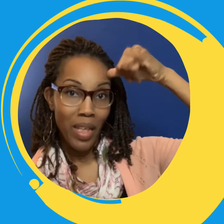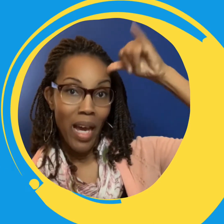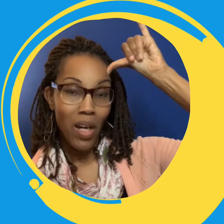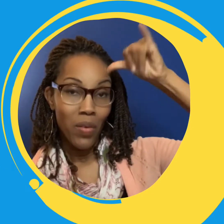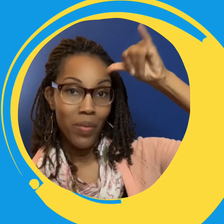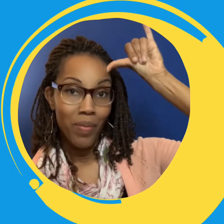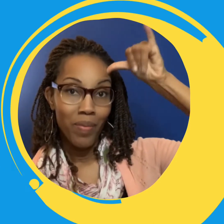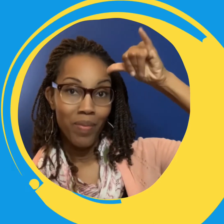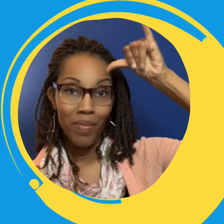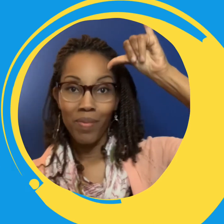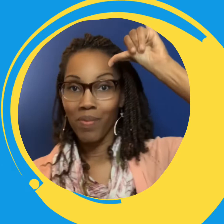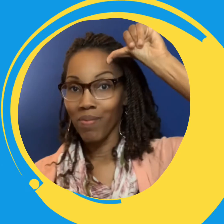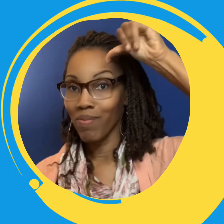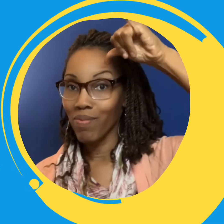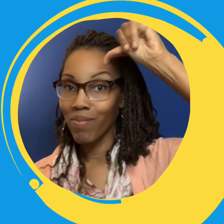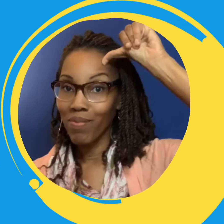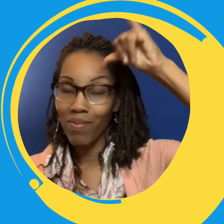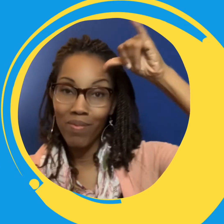Cow.